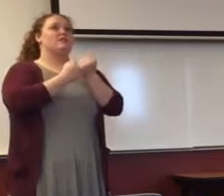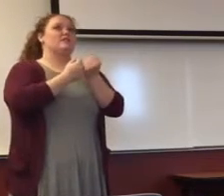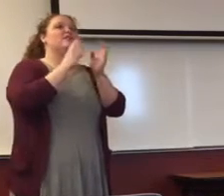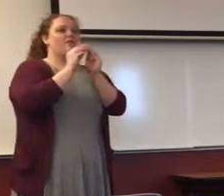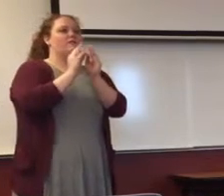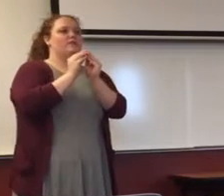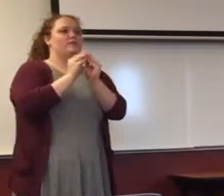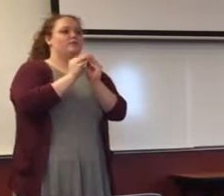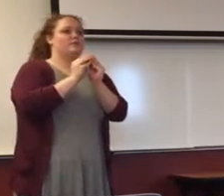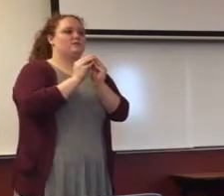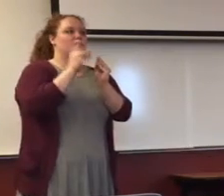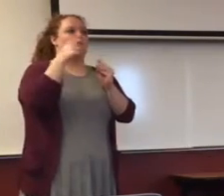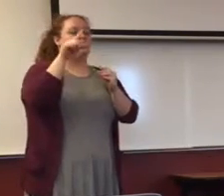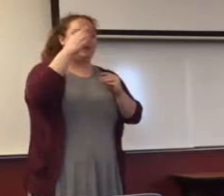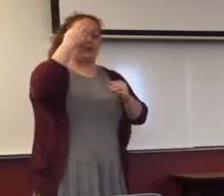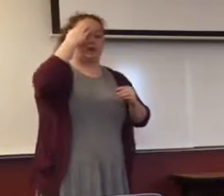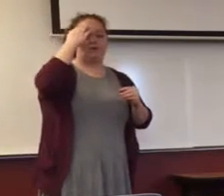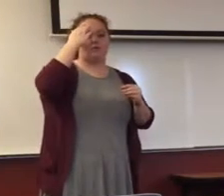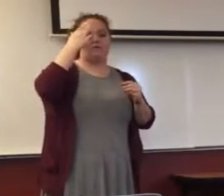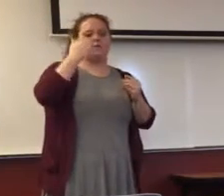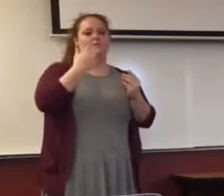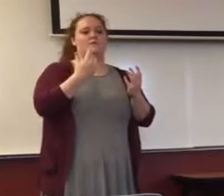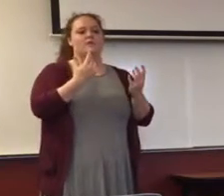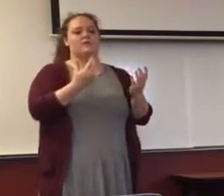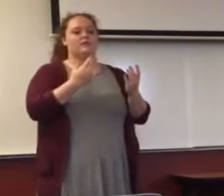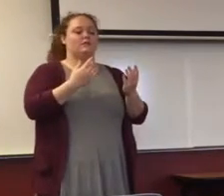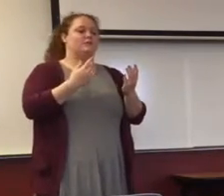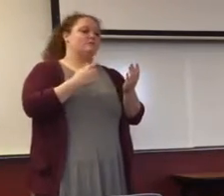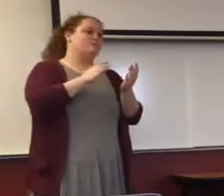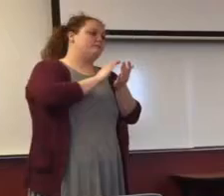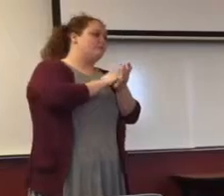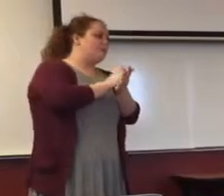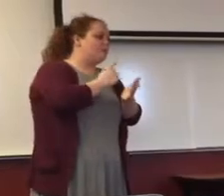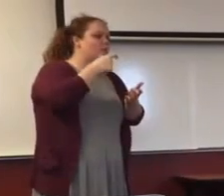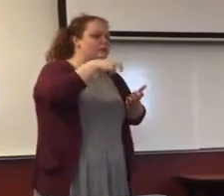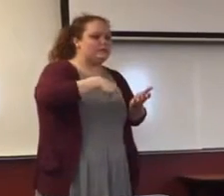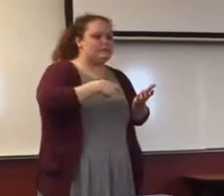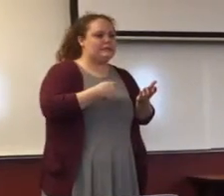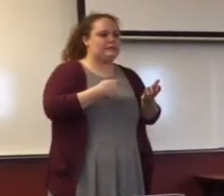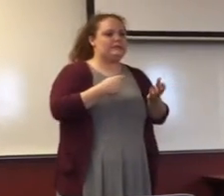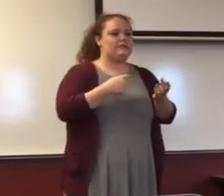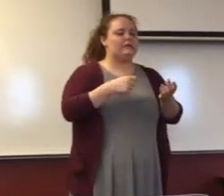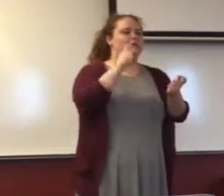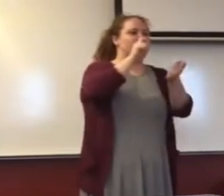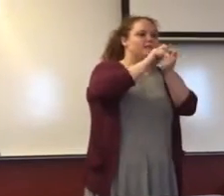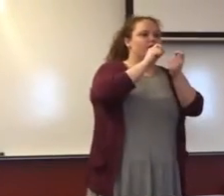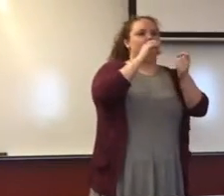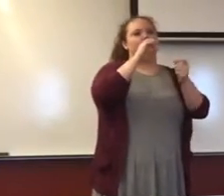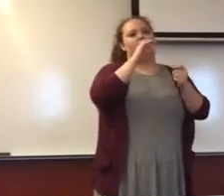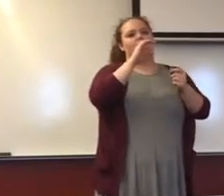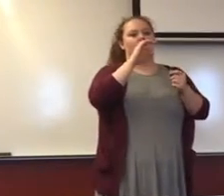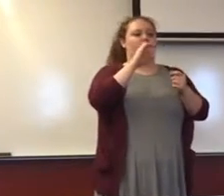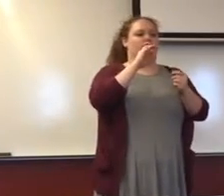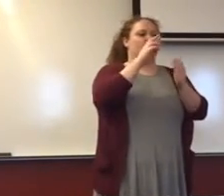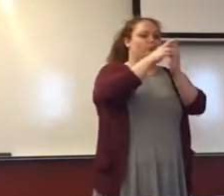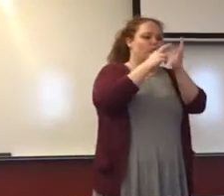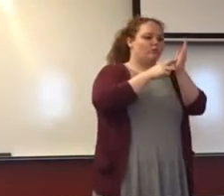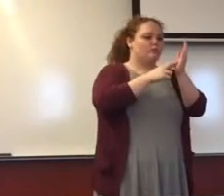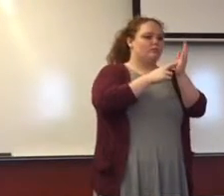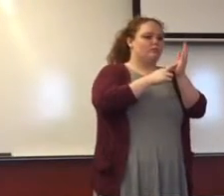process, they know that there's paperwork, they know that there's a flyer that has to have very specific information. We had one. Can I take How many this, flyers do we this have?